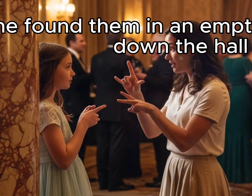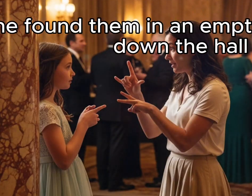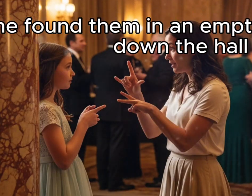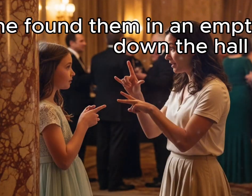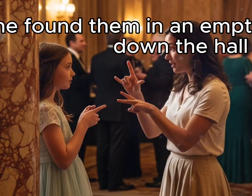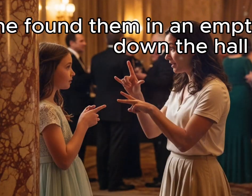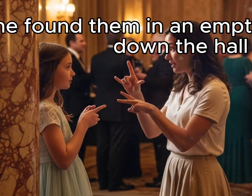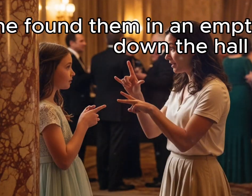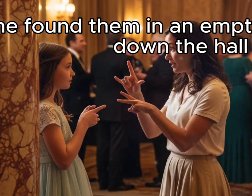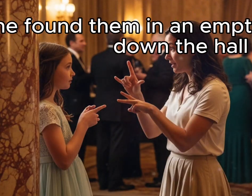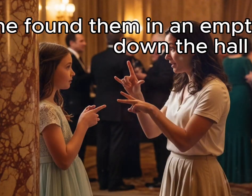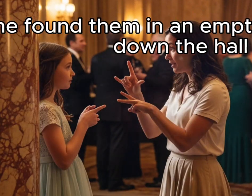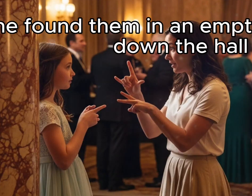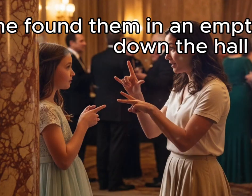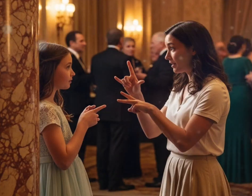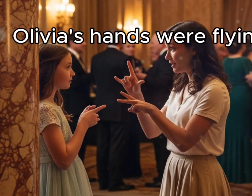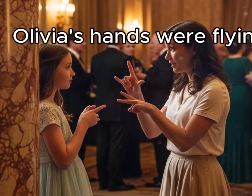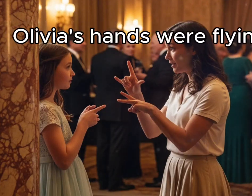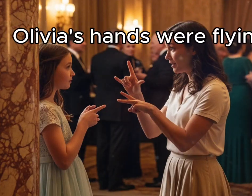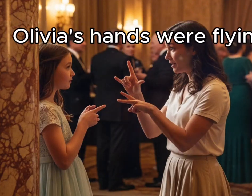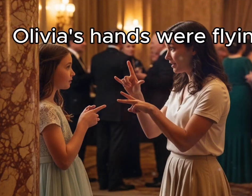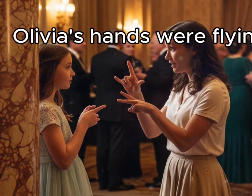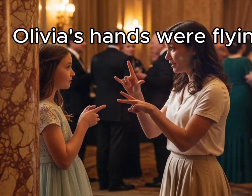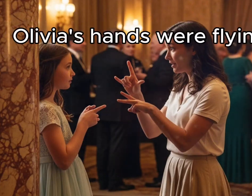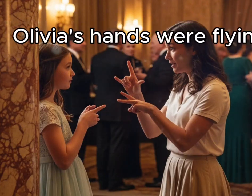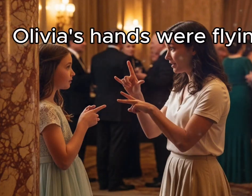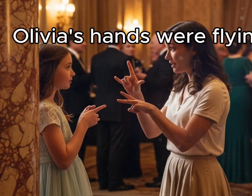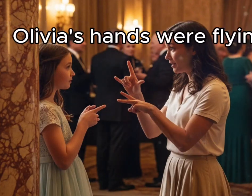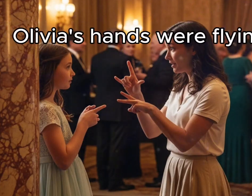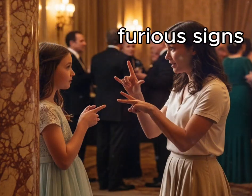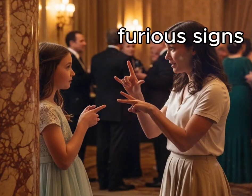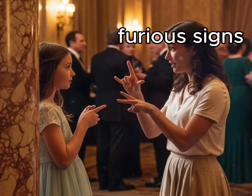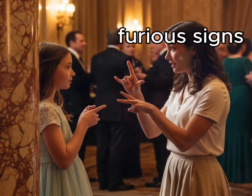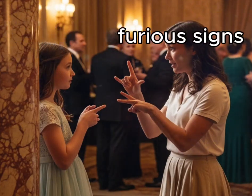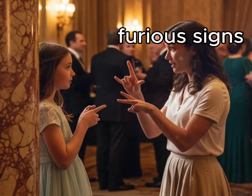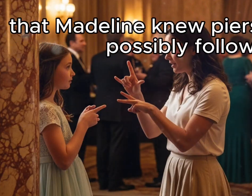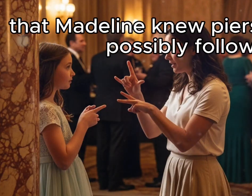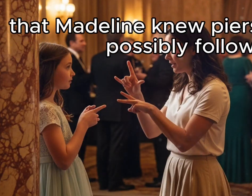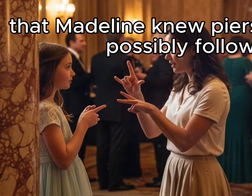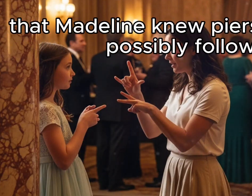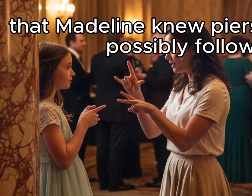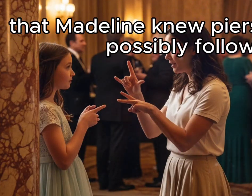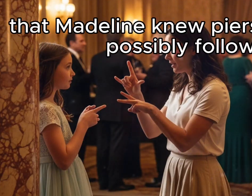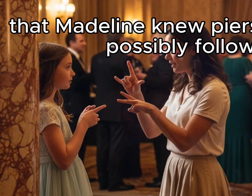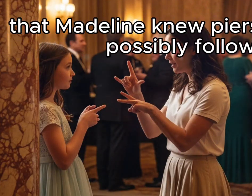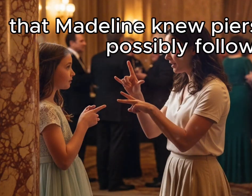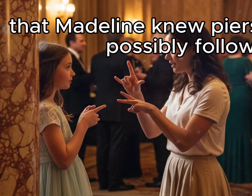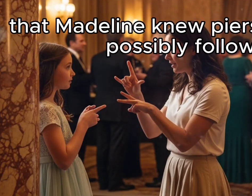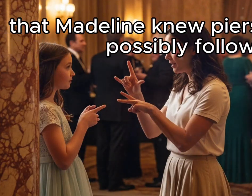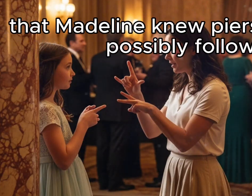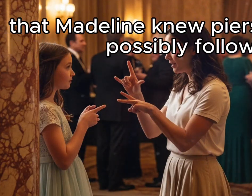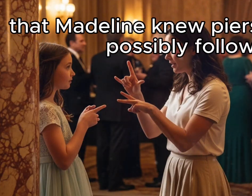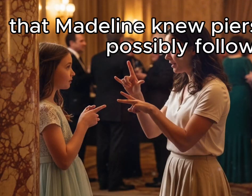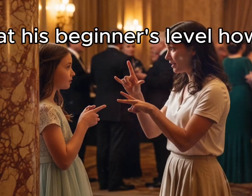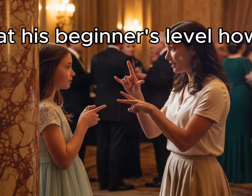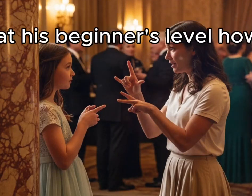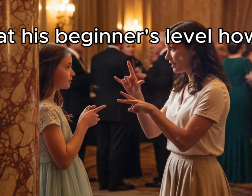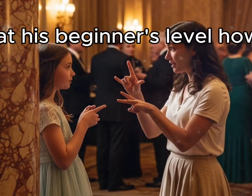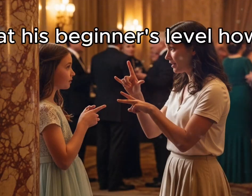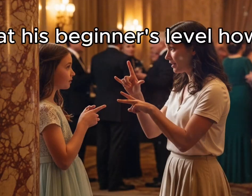empty classroom down the hall. Olivia's hands were flying in rapid, furious signs that Madeline knew Pierce couldn't possibly follow at his beginner's